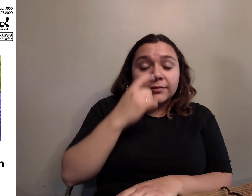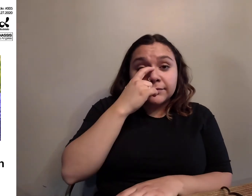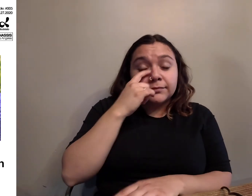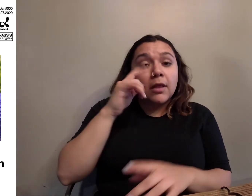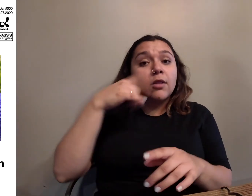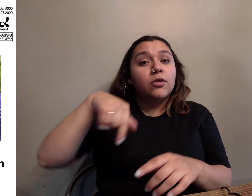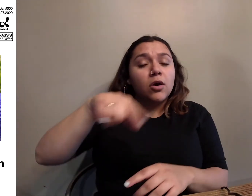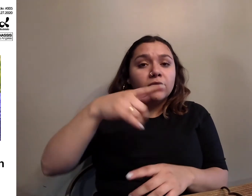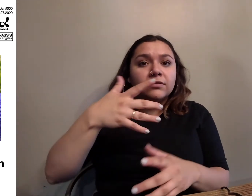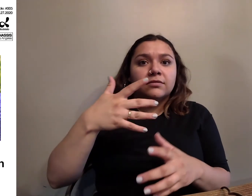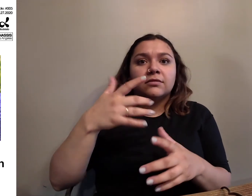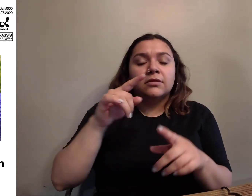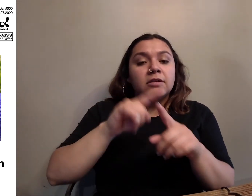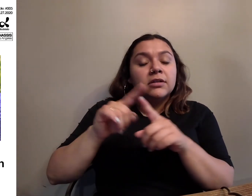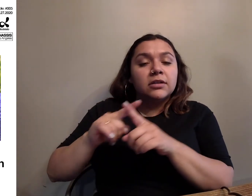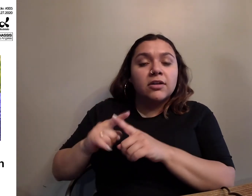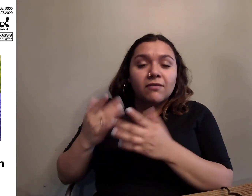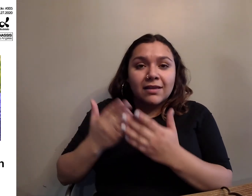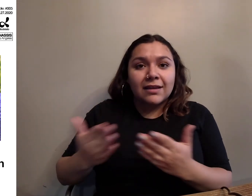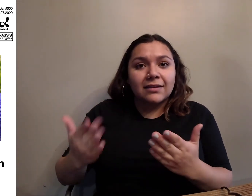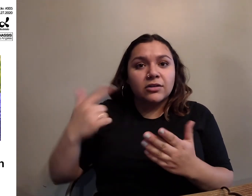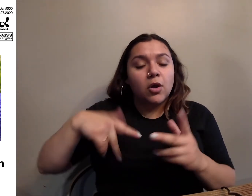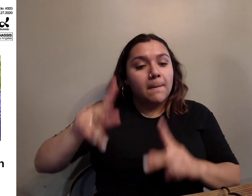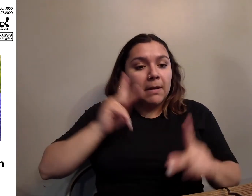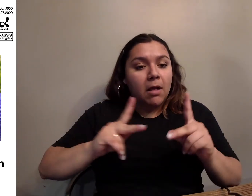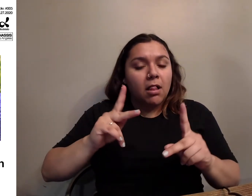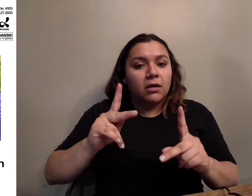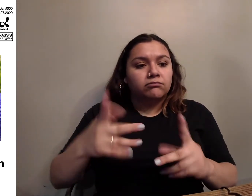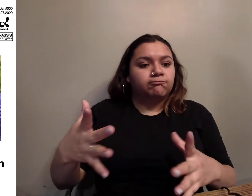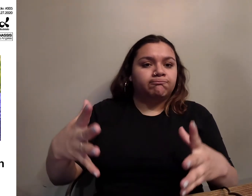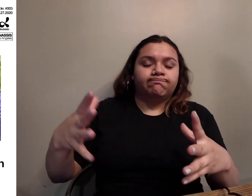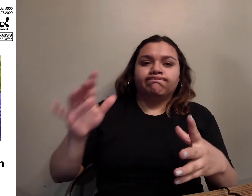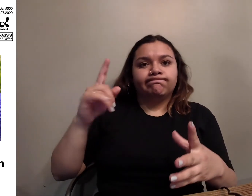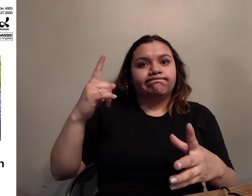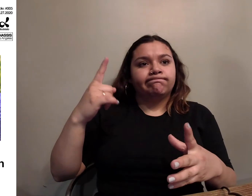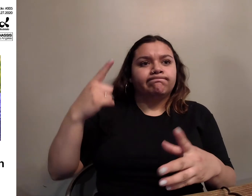those who hold the reins held.